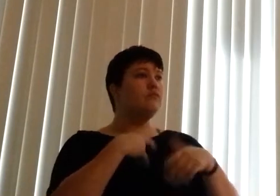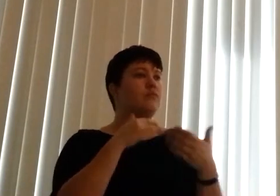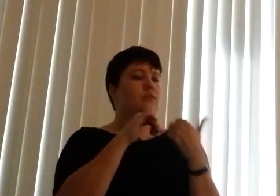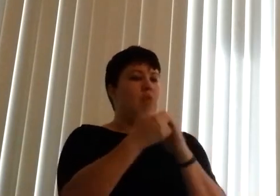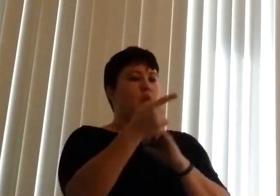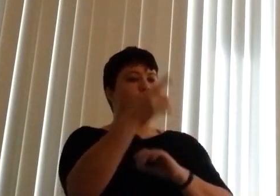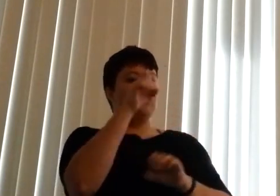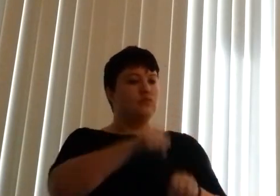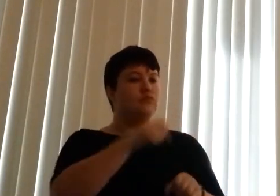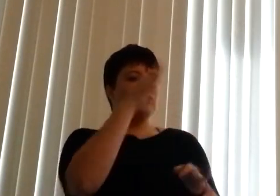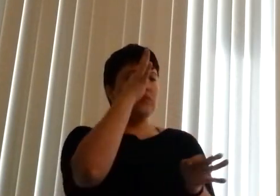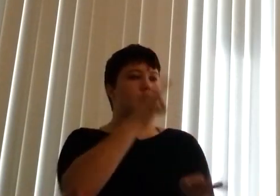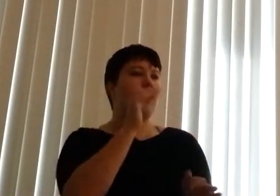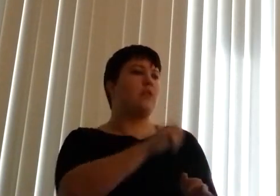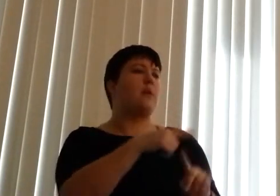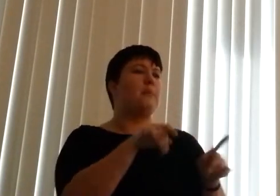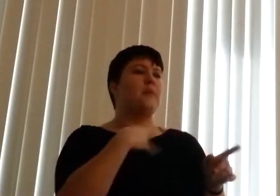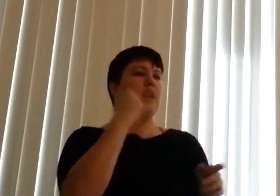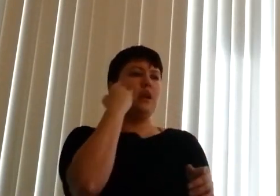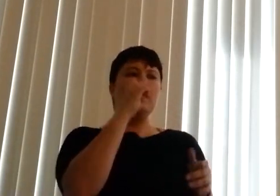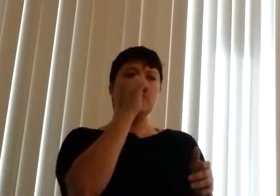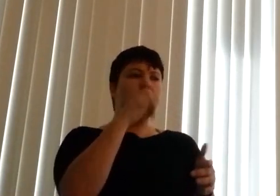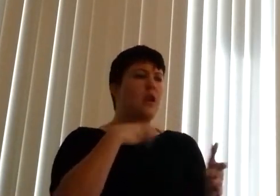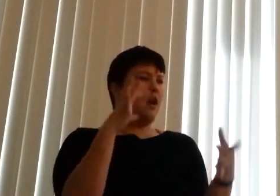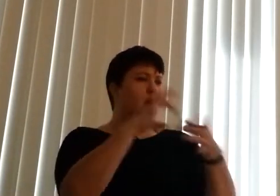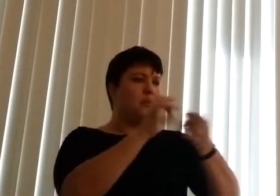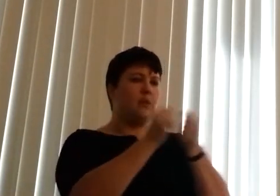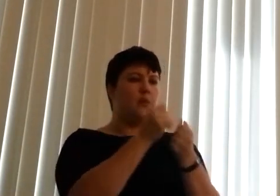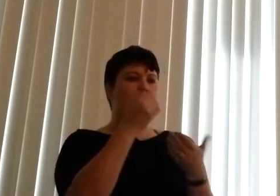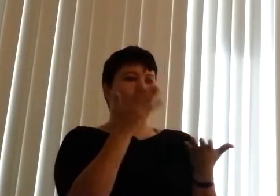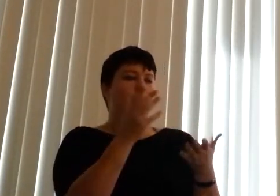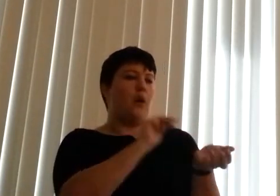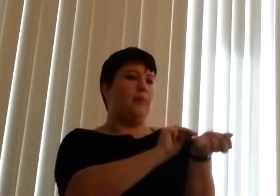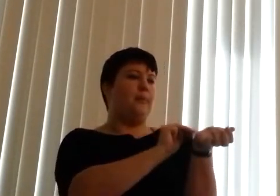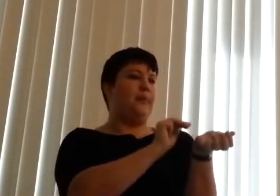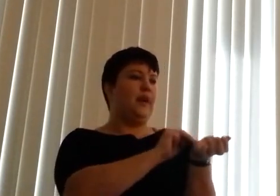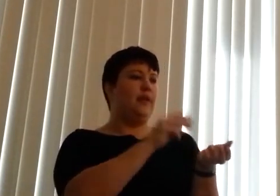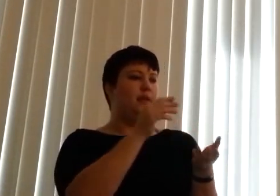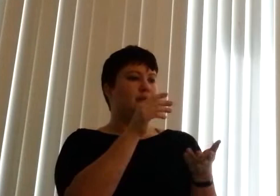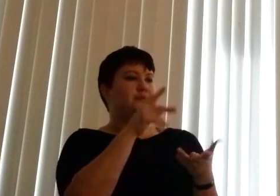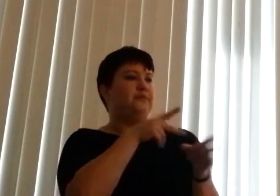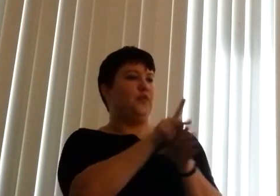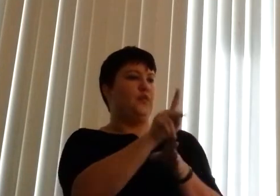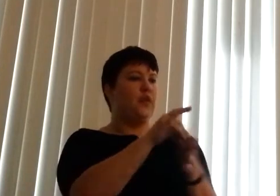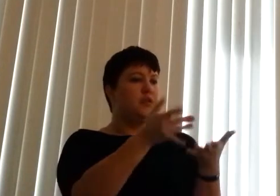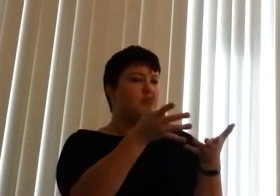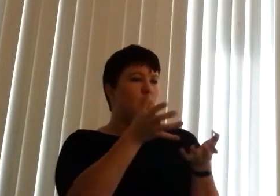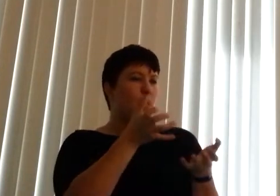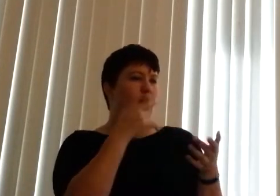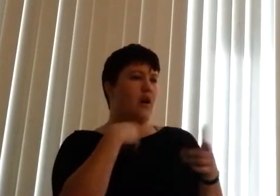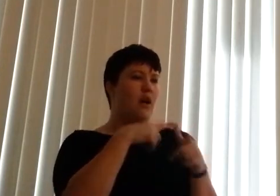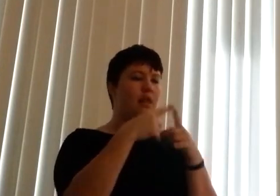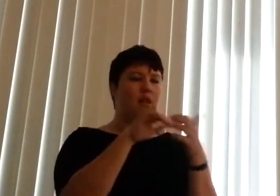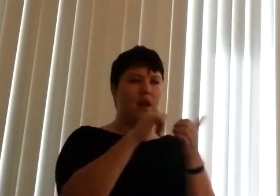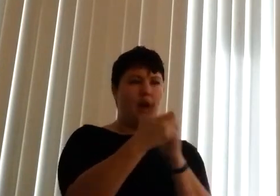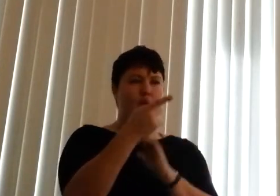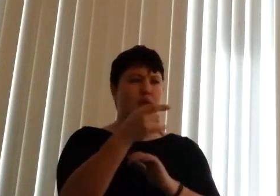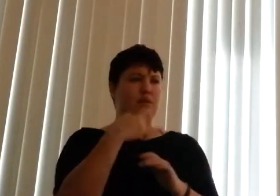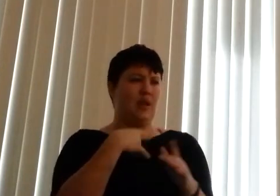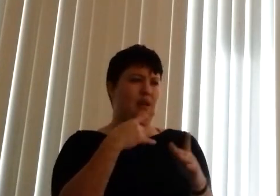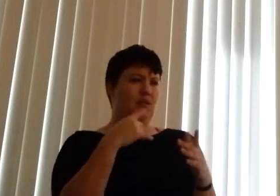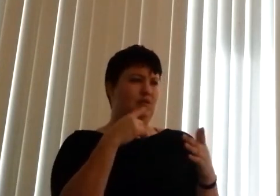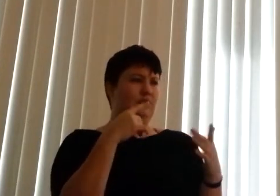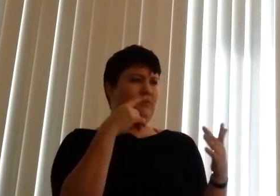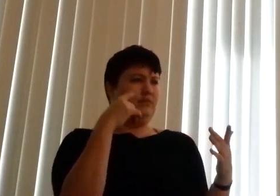on appeal to their non-synchronic properties. She leaves us wondering, what's the difference between